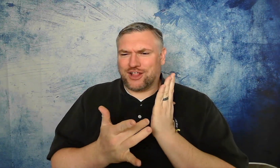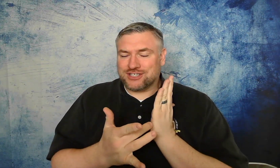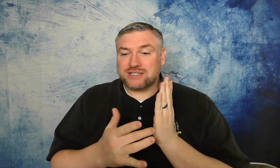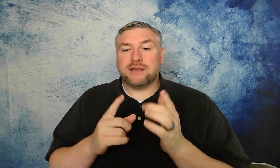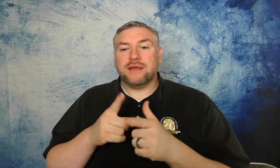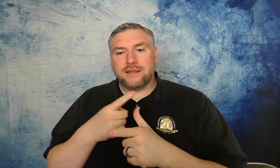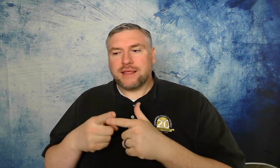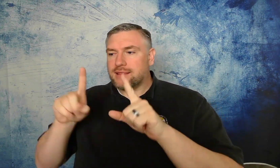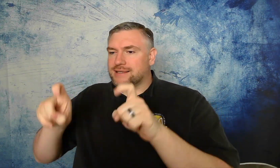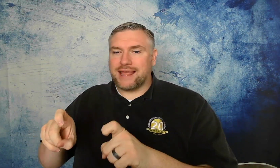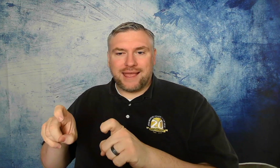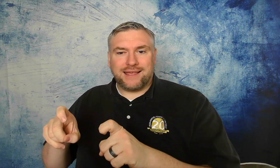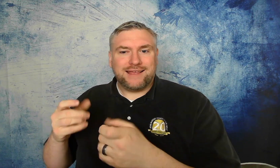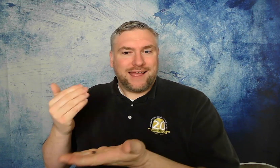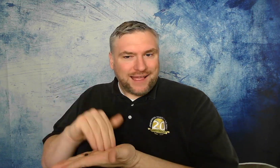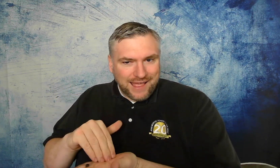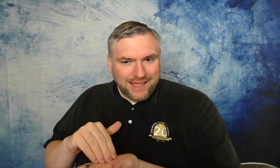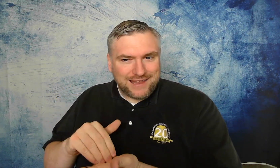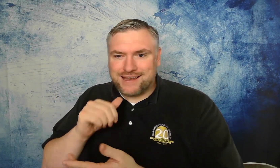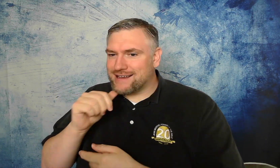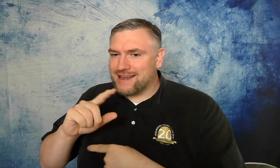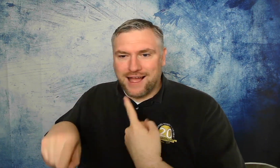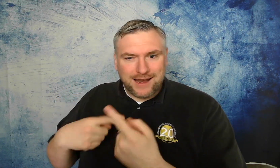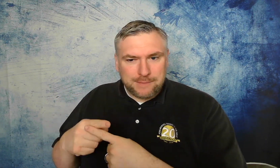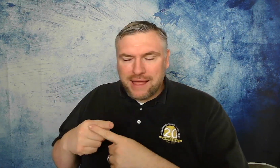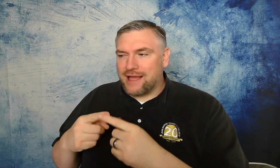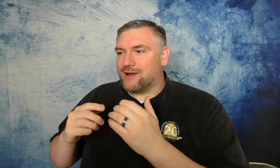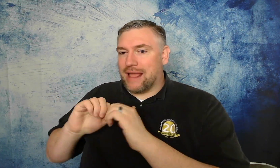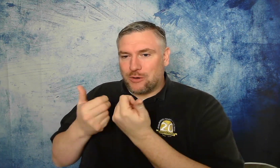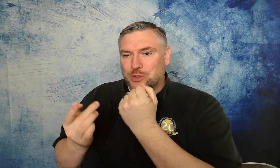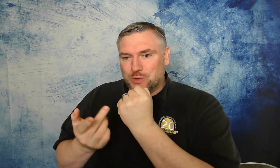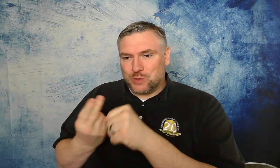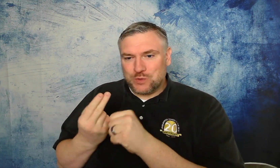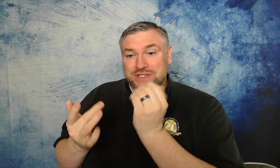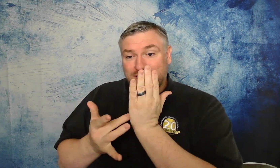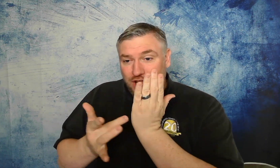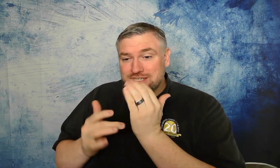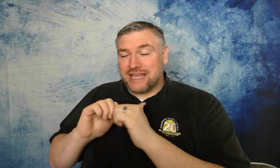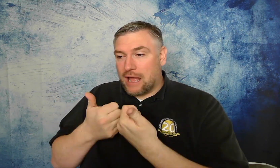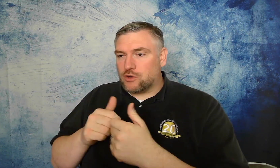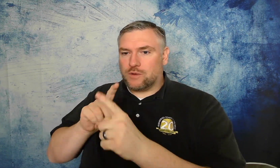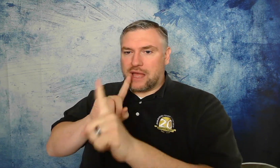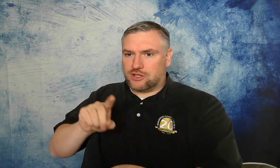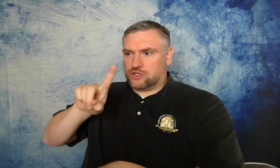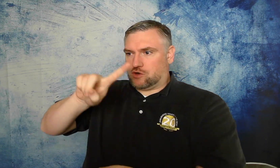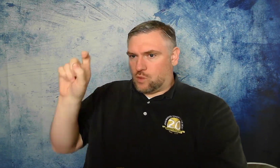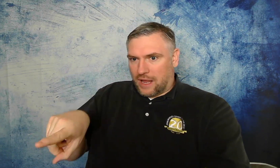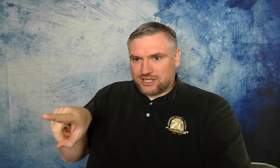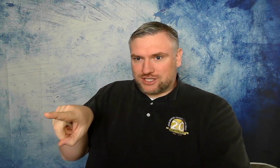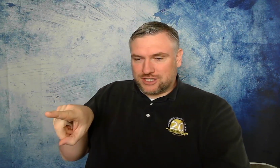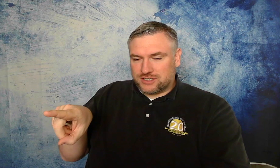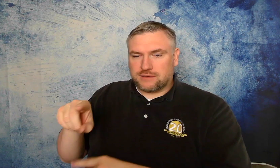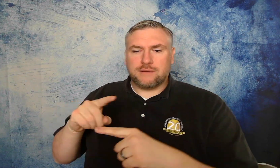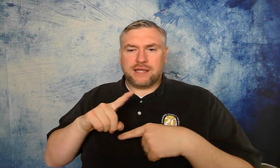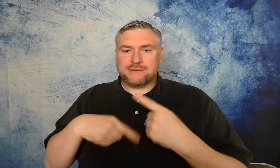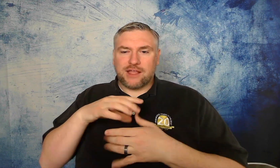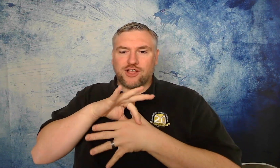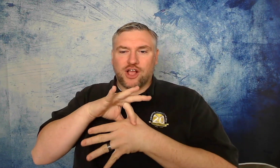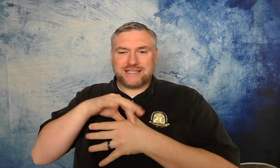use that technology, then when the test comes, it's not about the technology, it's about answering